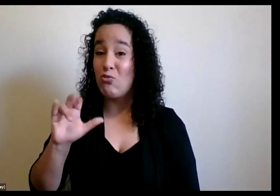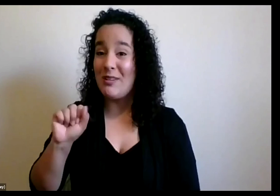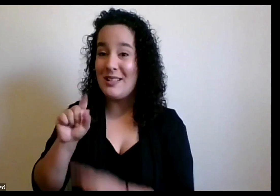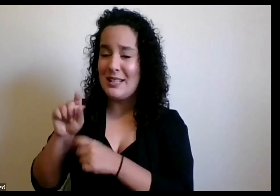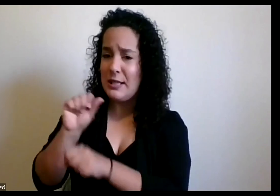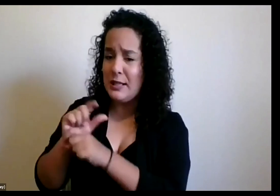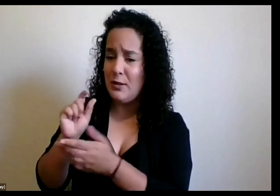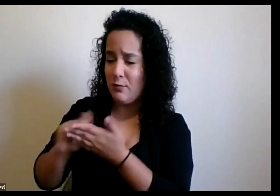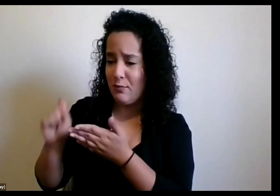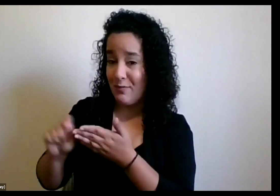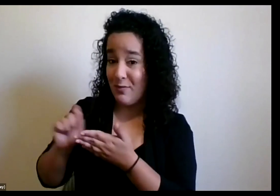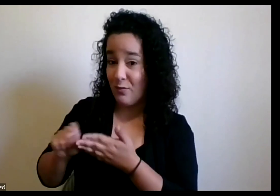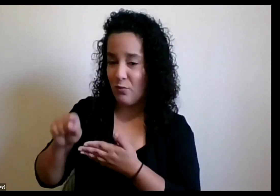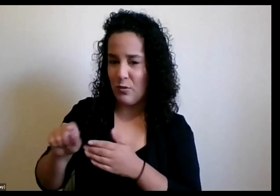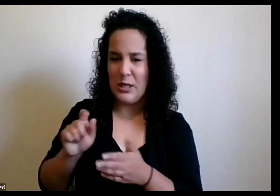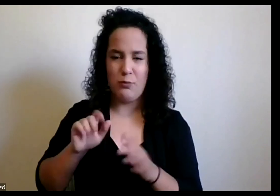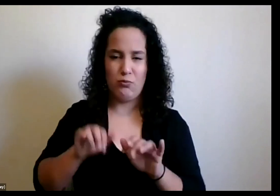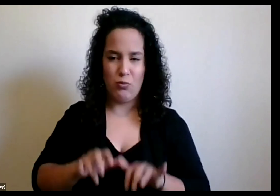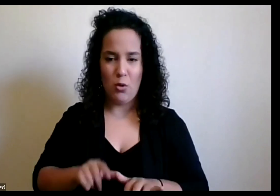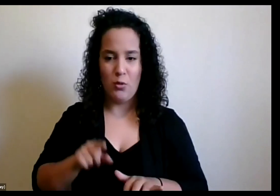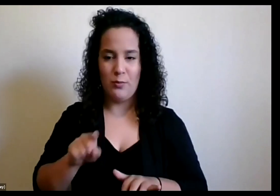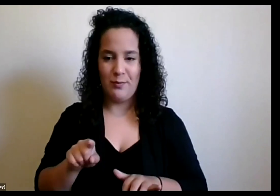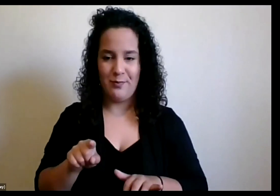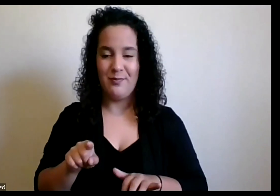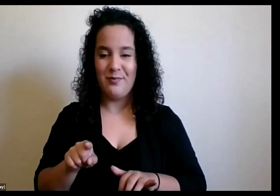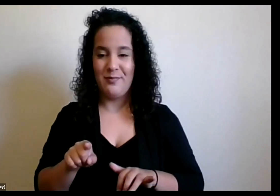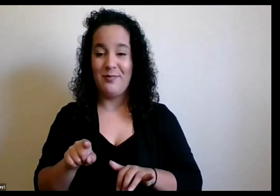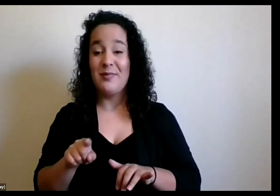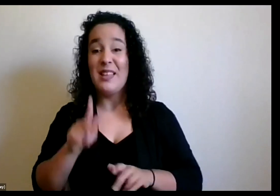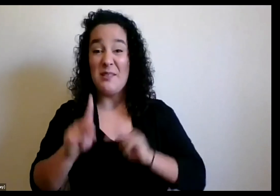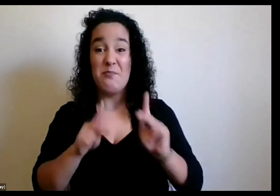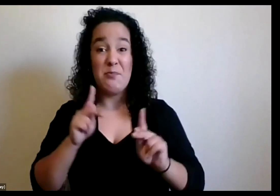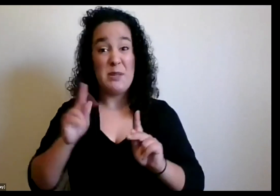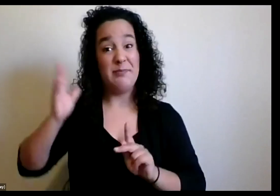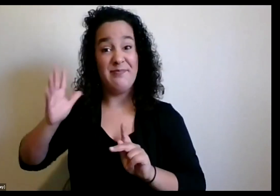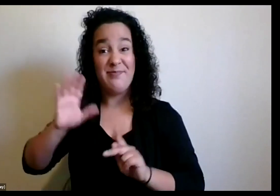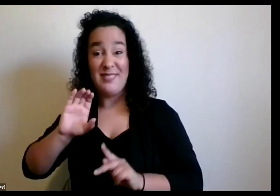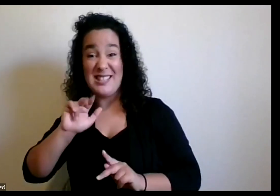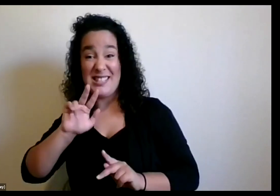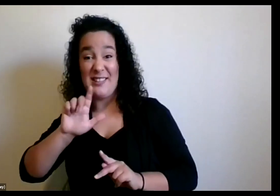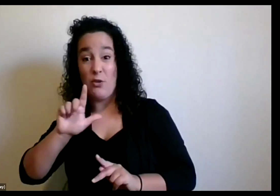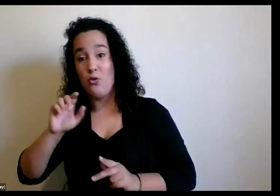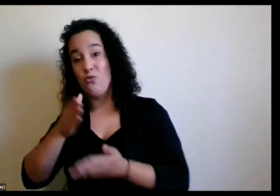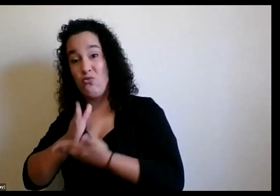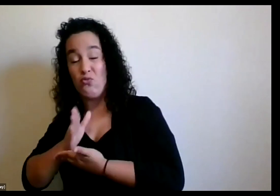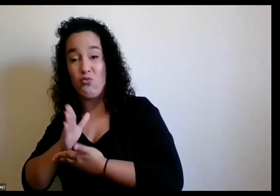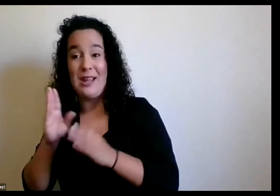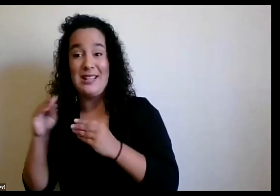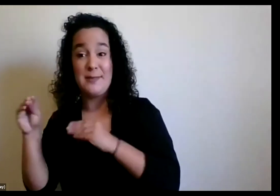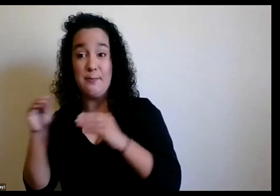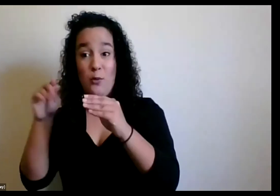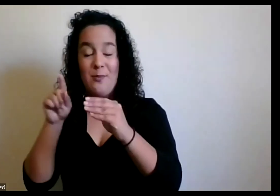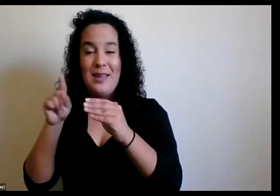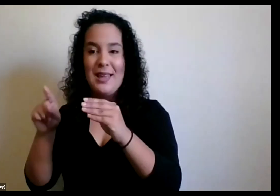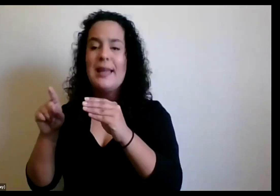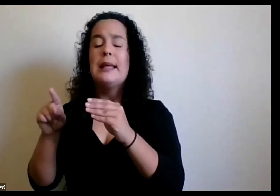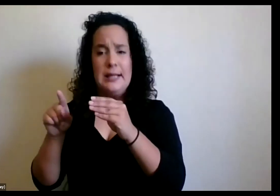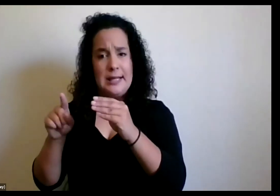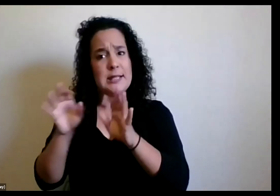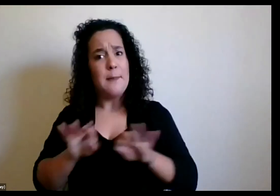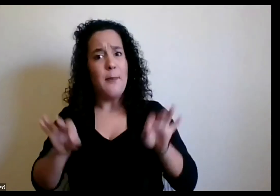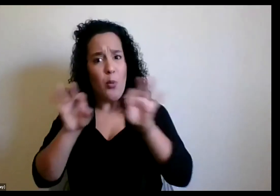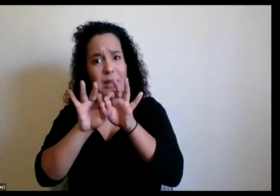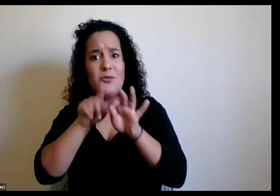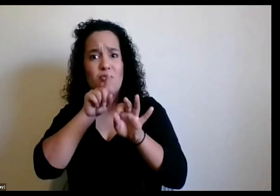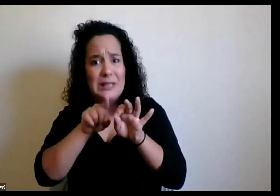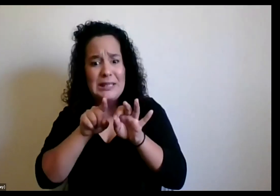this sounds like a lot like the toggling people had to do in the civil rights movement. They had to be thoughtful about the short term, but thinking about the long term, they